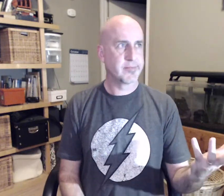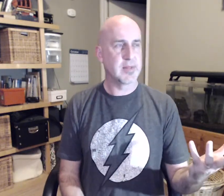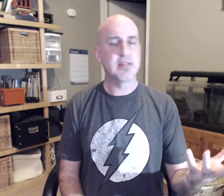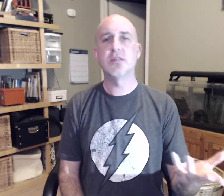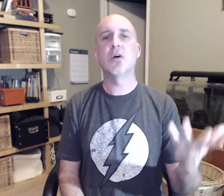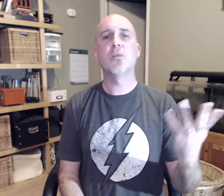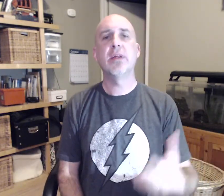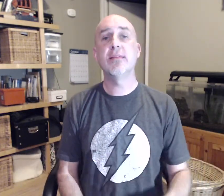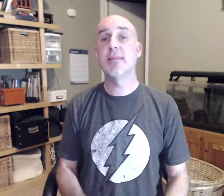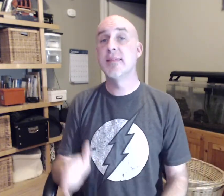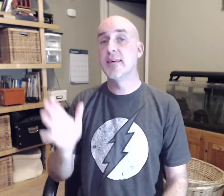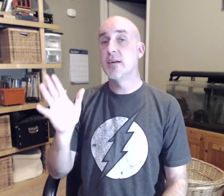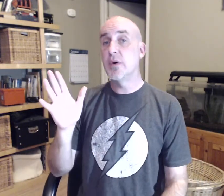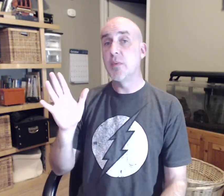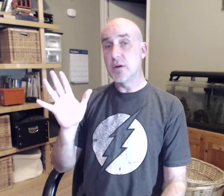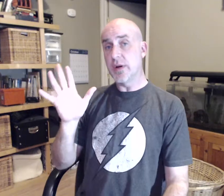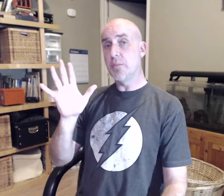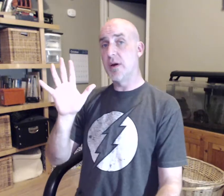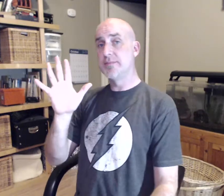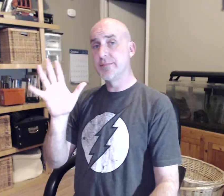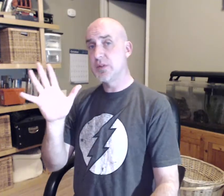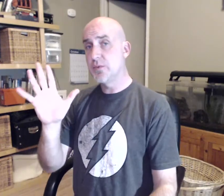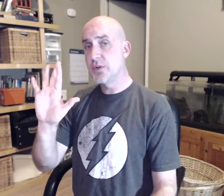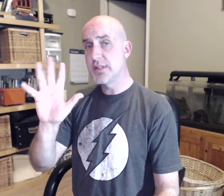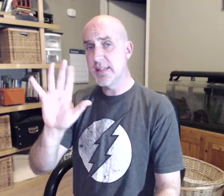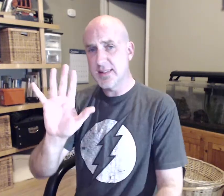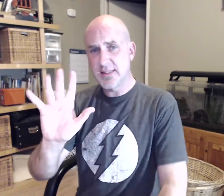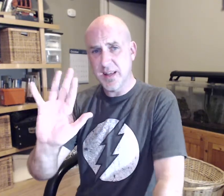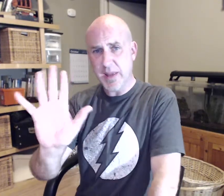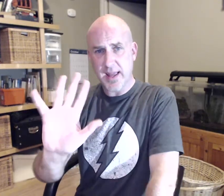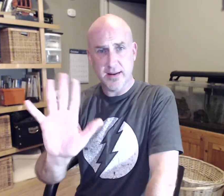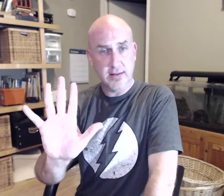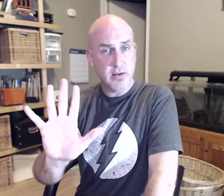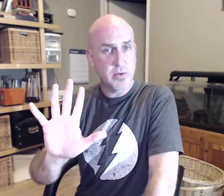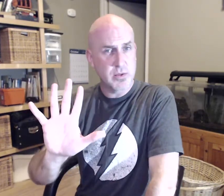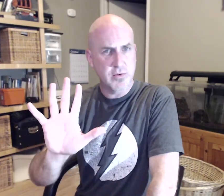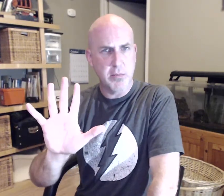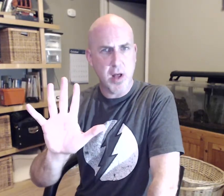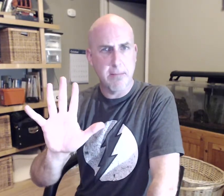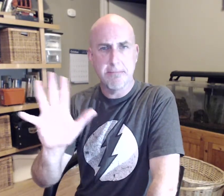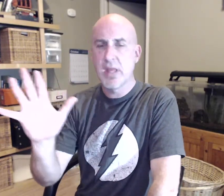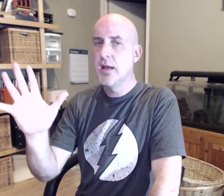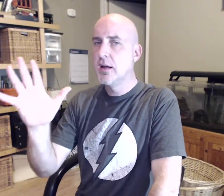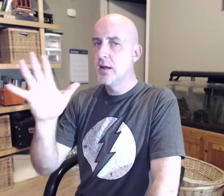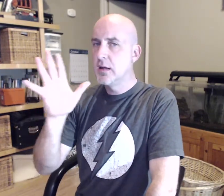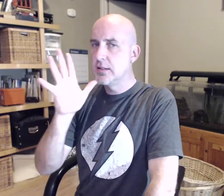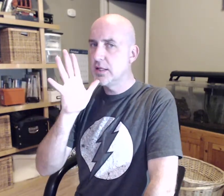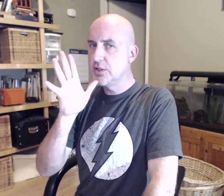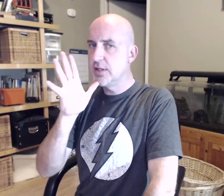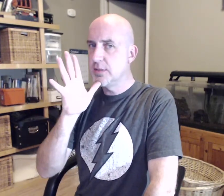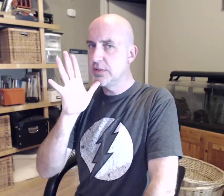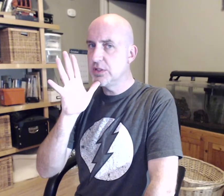Let's start with Grandma and Grandpa. So you're going to take the same hand that you used for mom, touch the thumb to the